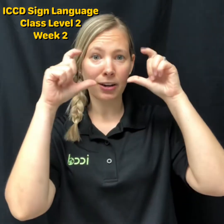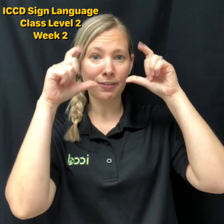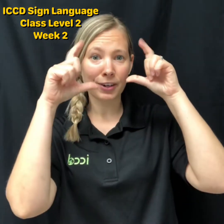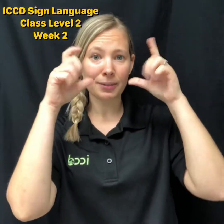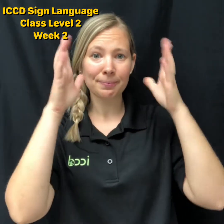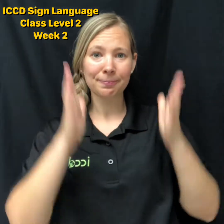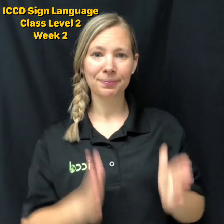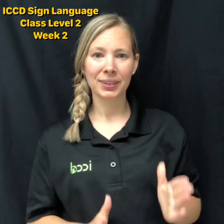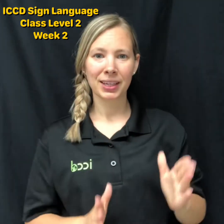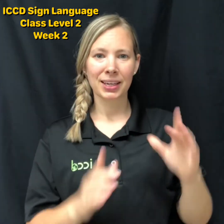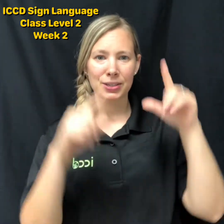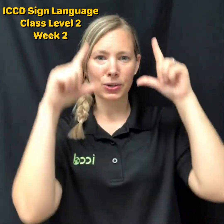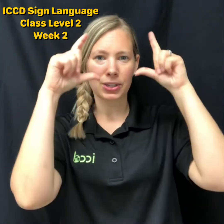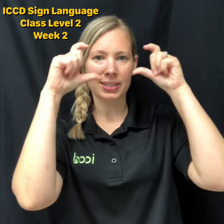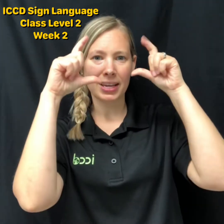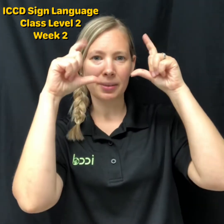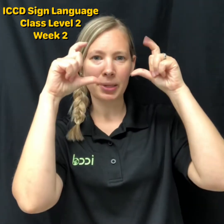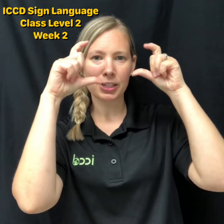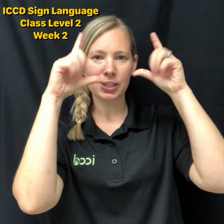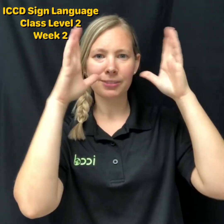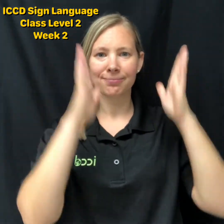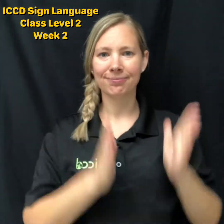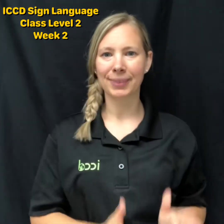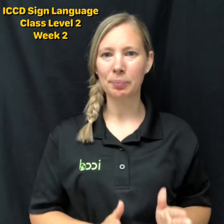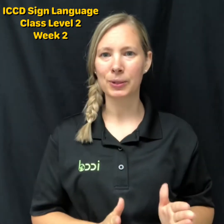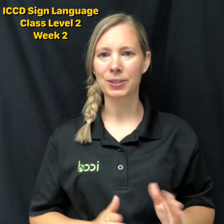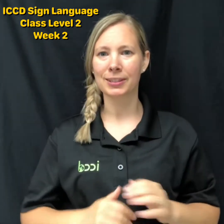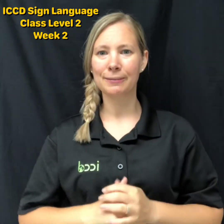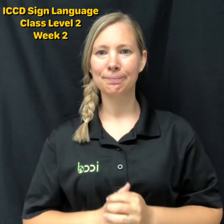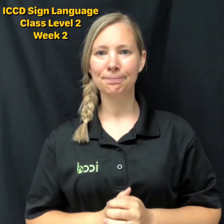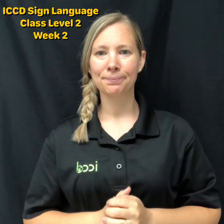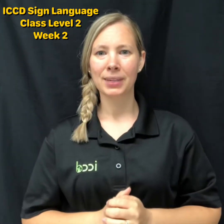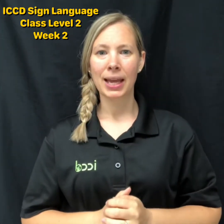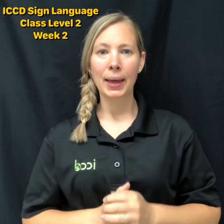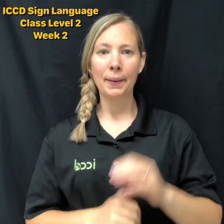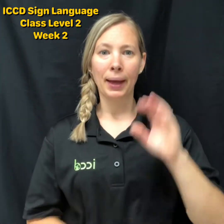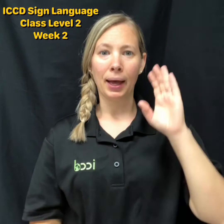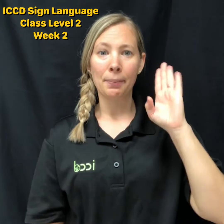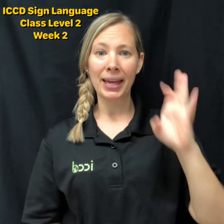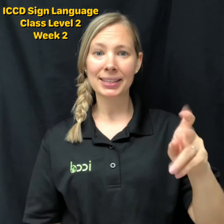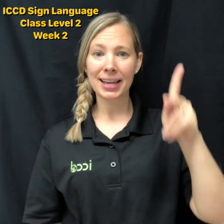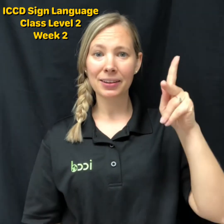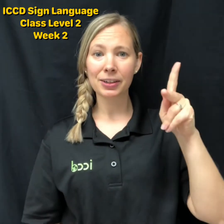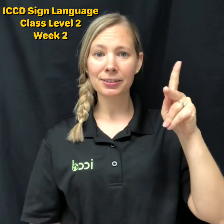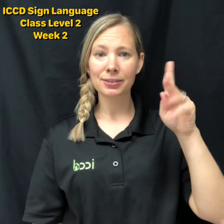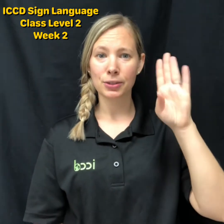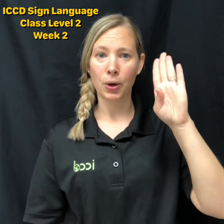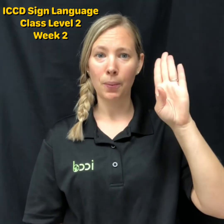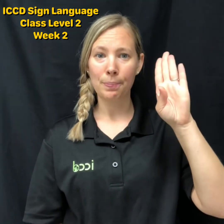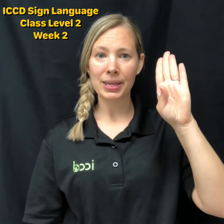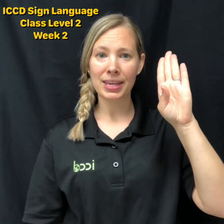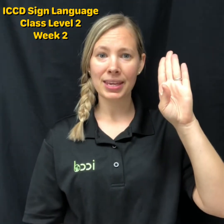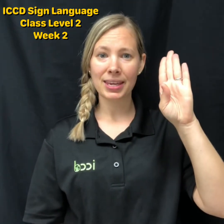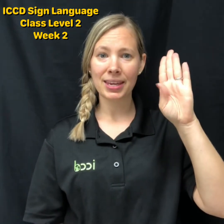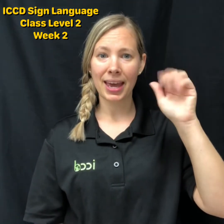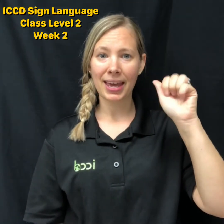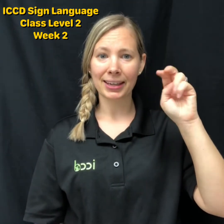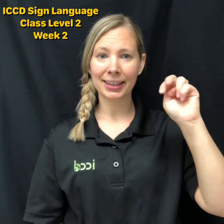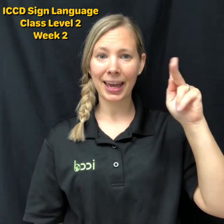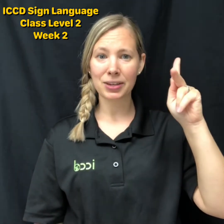Photographer, so just take the picture and person. A bank teller, so B-A-N-K, super